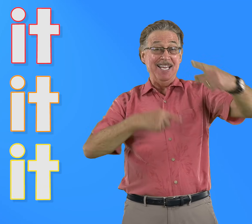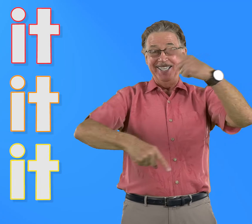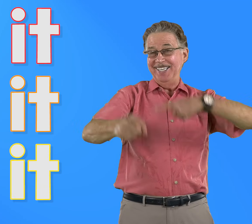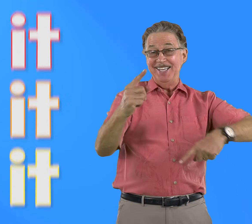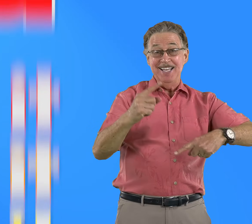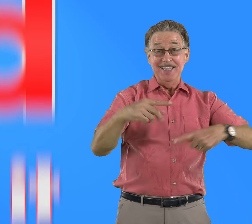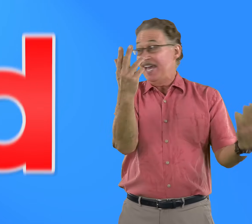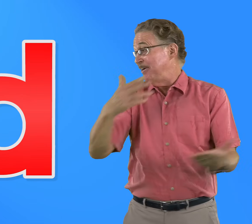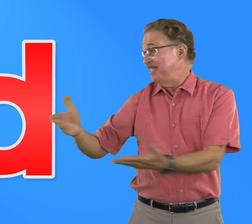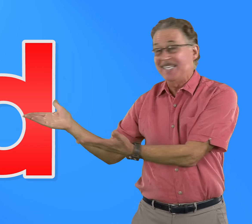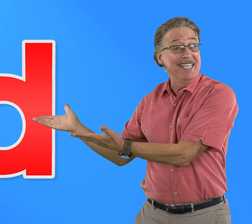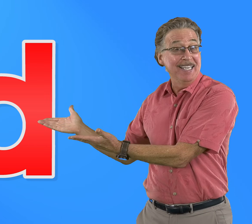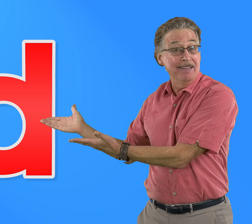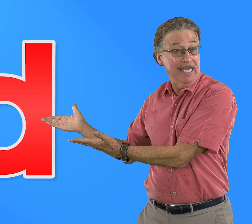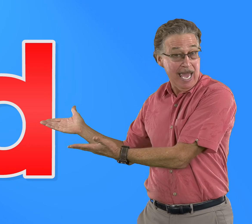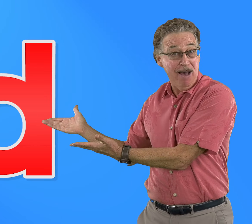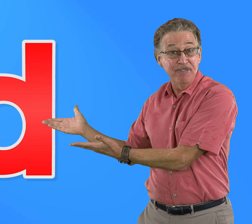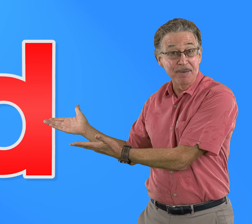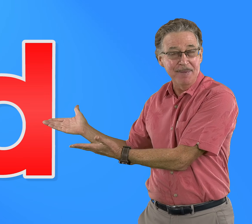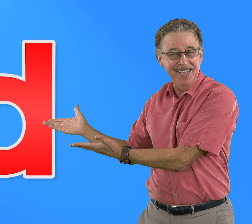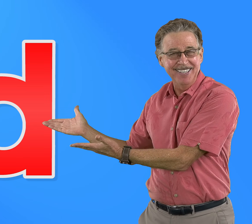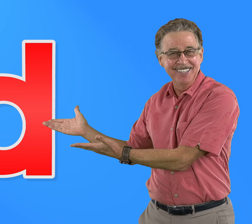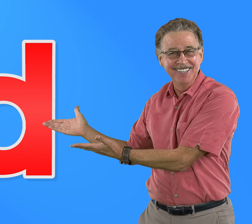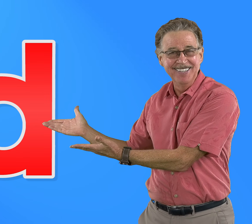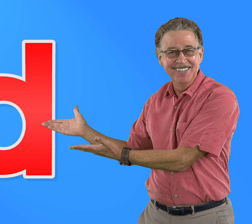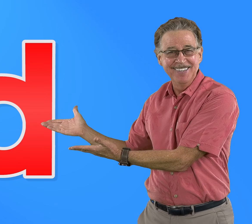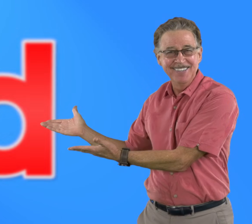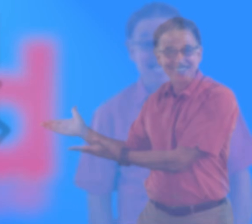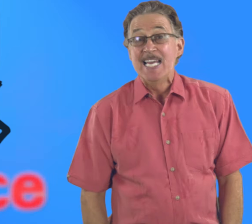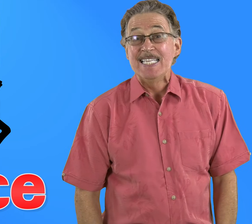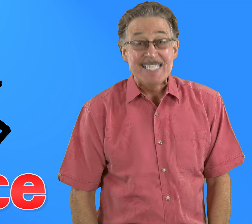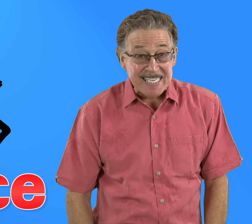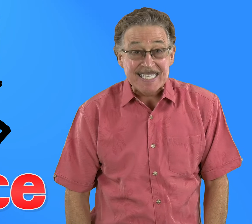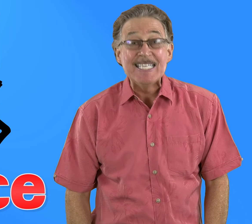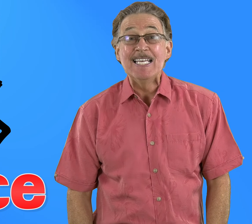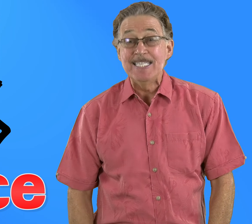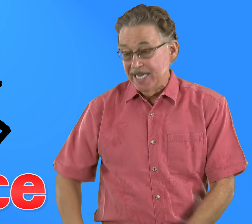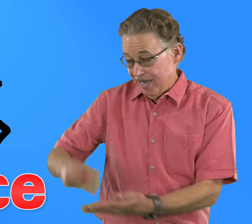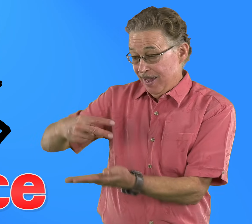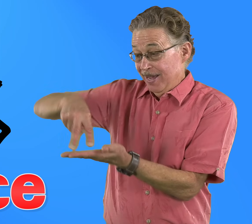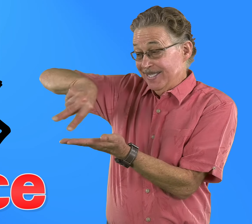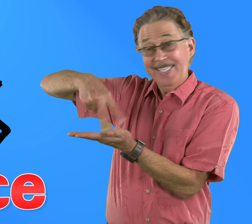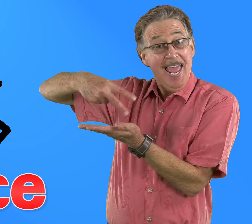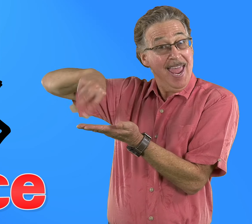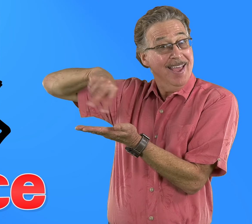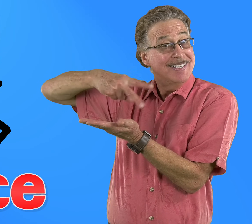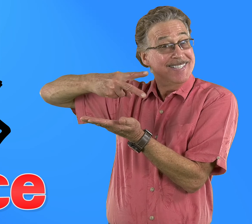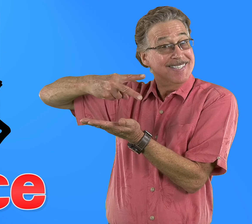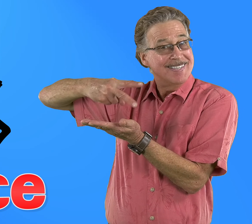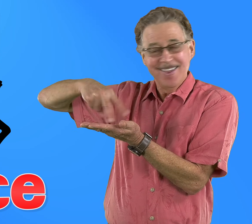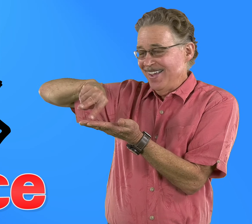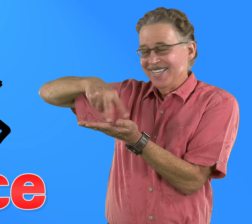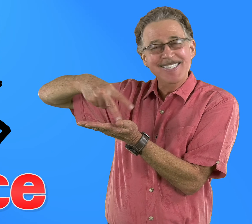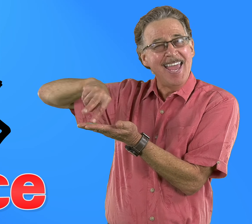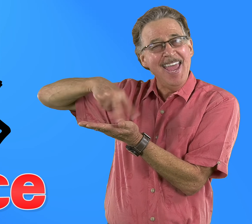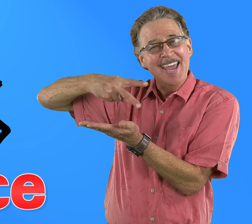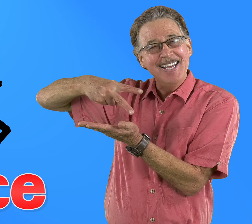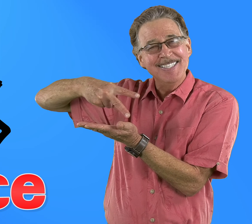it. Letter D in the alphabet. D says D. Dance.